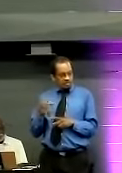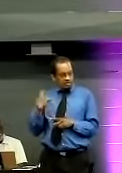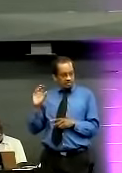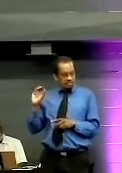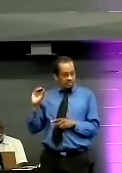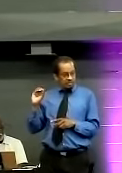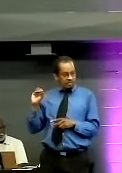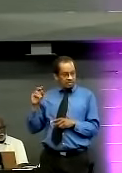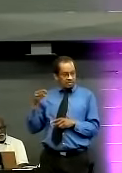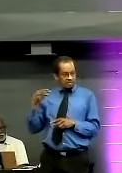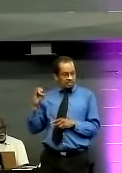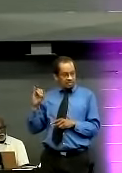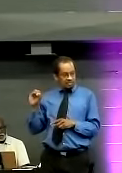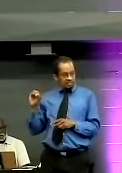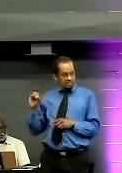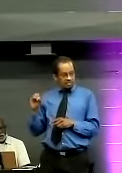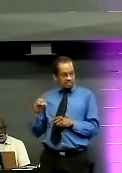What part of Ohio?